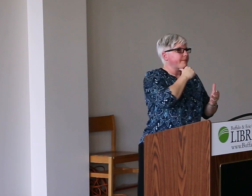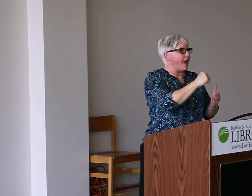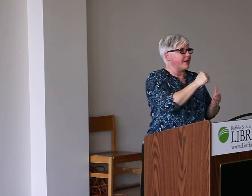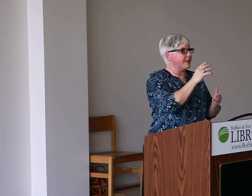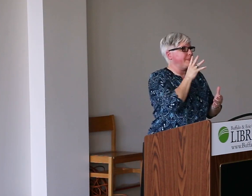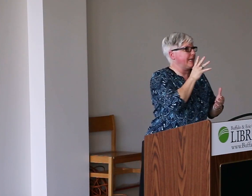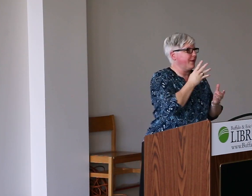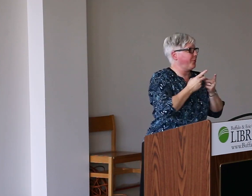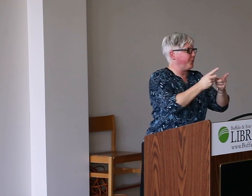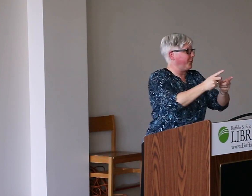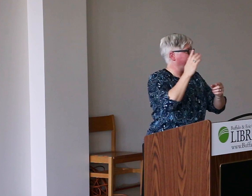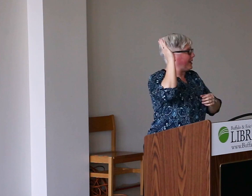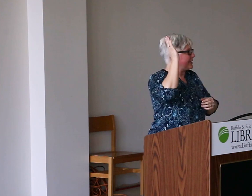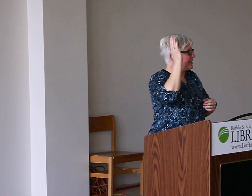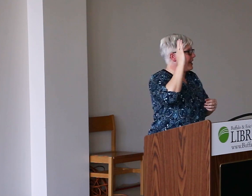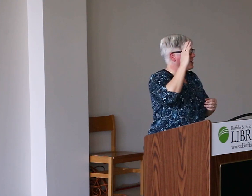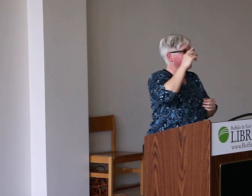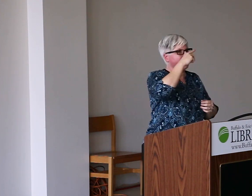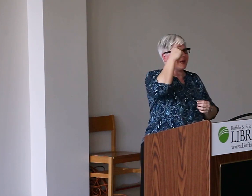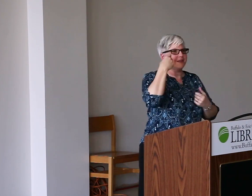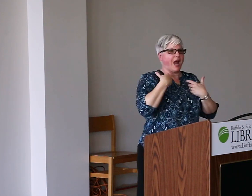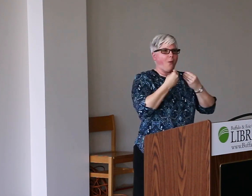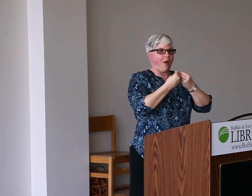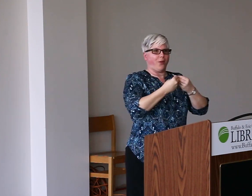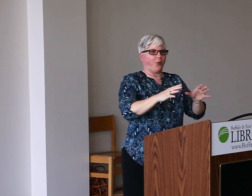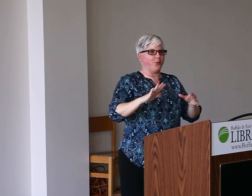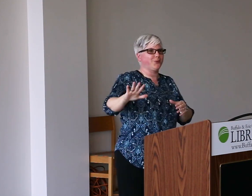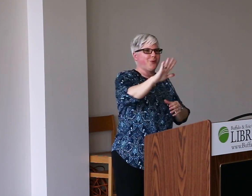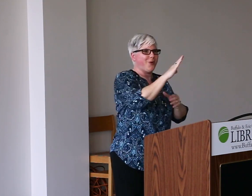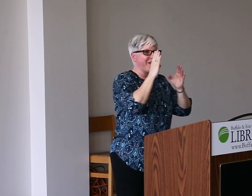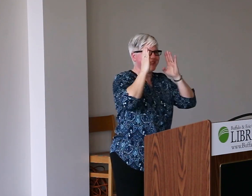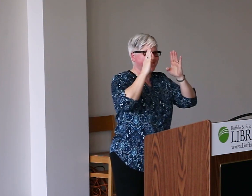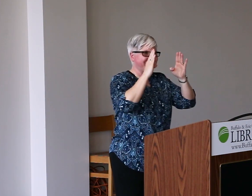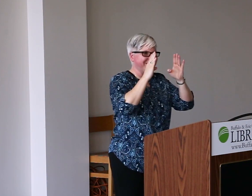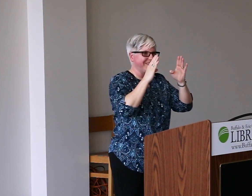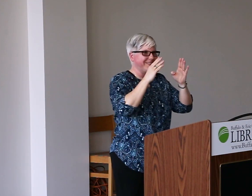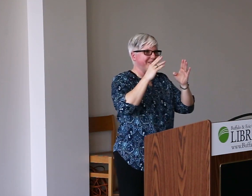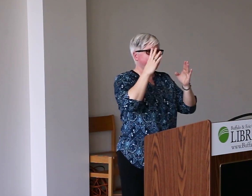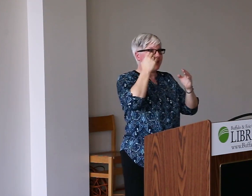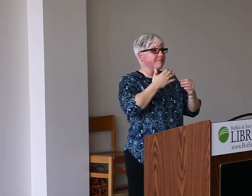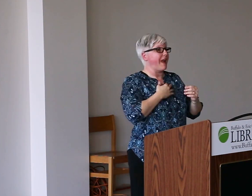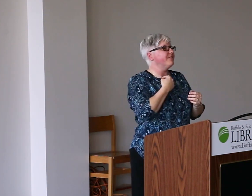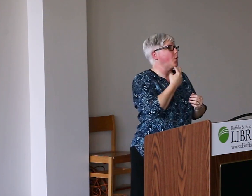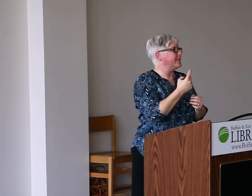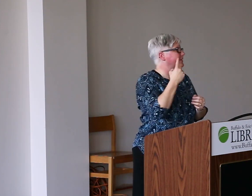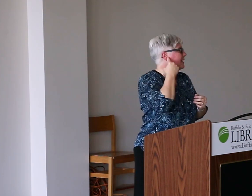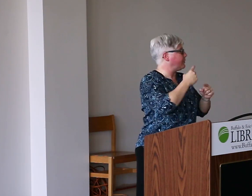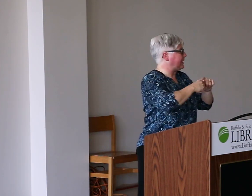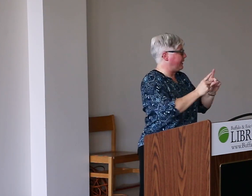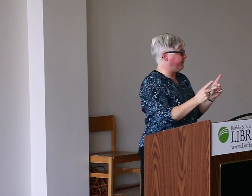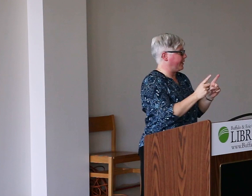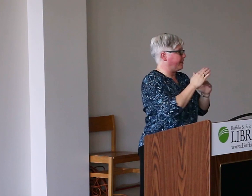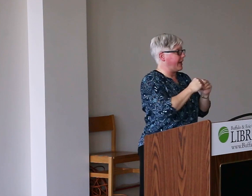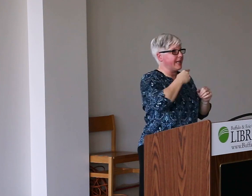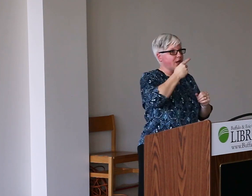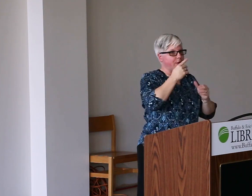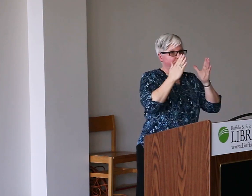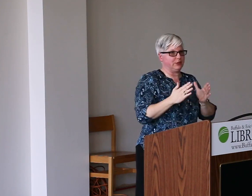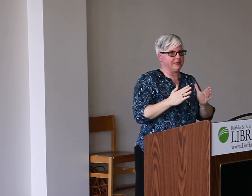And I know you've noticed that I'm not speaking through the presentation because I don't want to lose your attention, because my voice sounds different